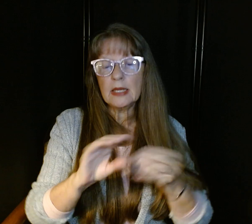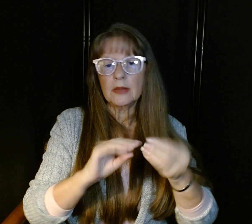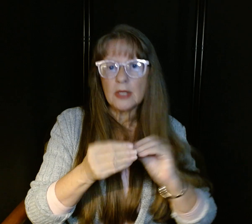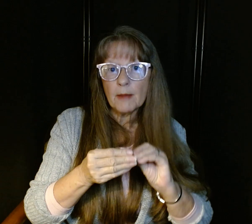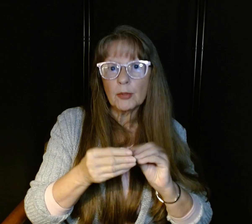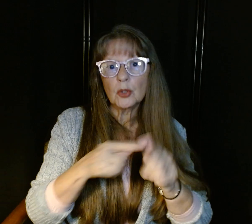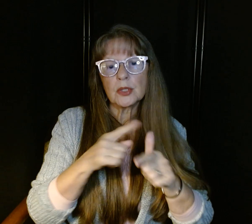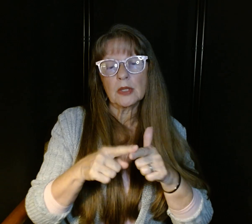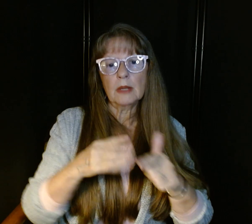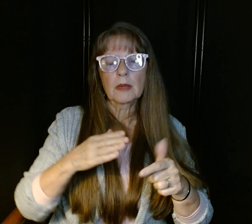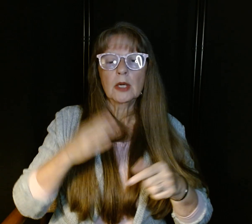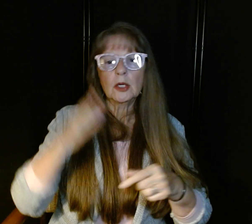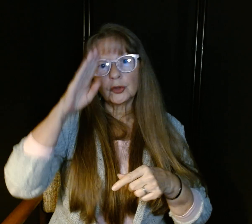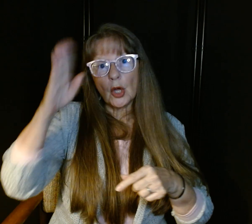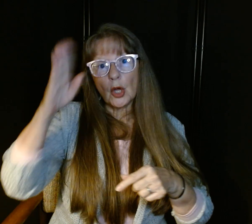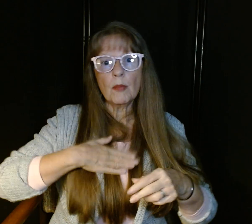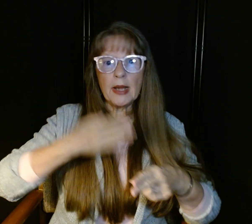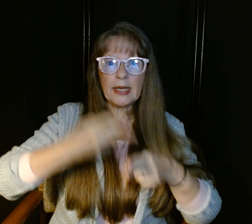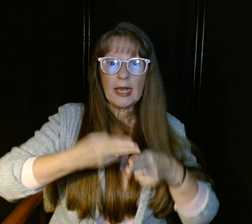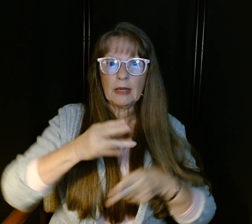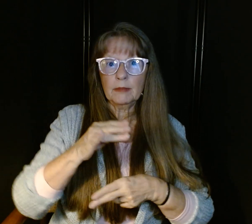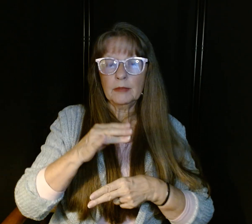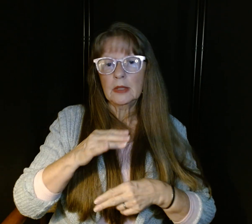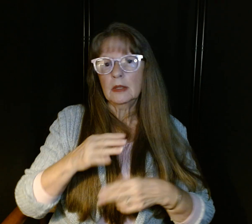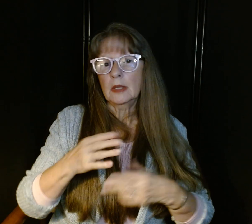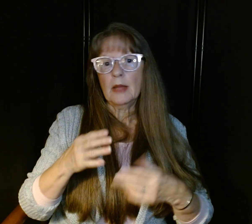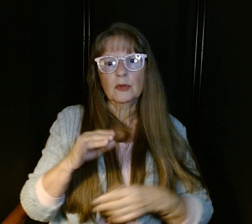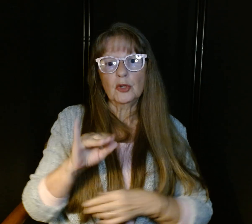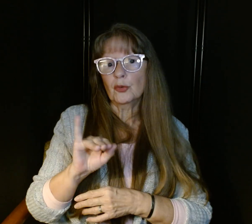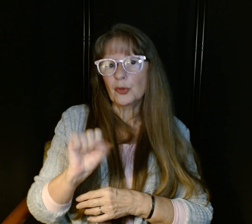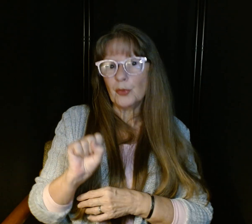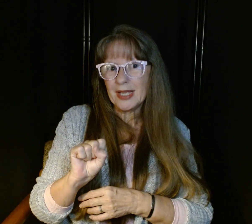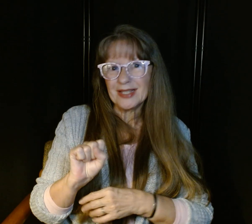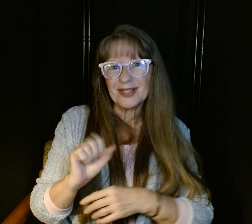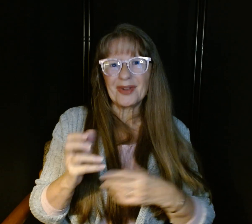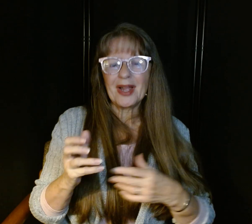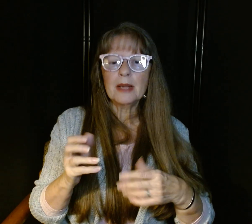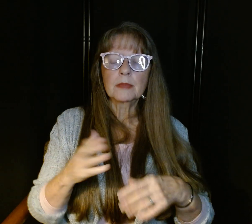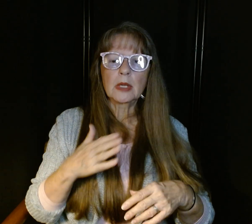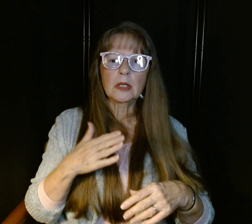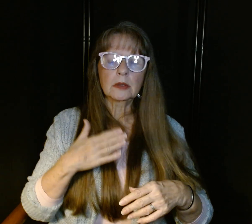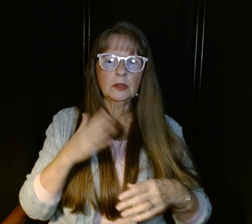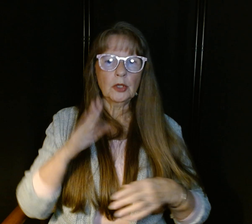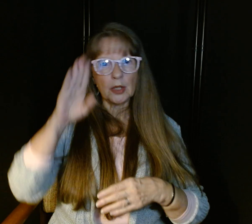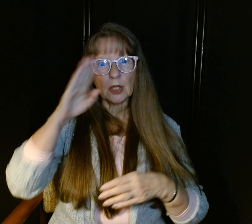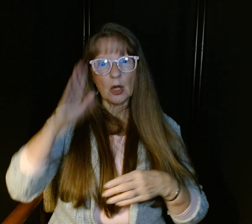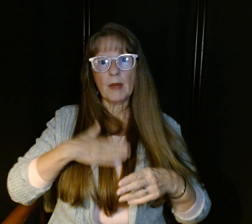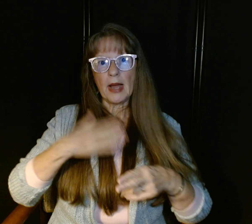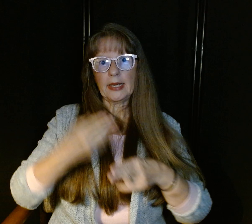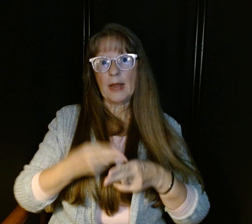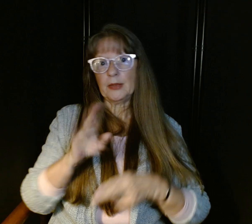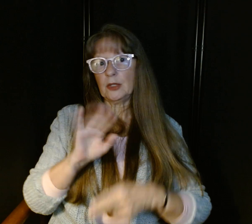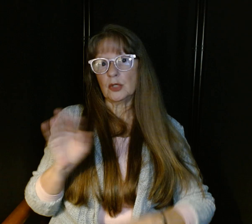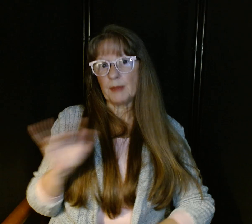and the numbers, and then hello, my name, and then you don't do is, right? Hello, my name, and then you spell